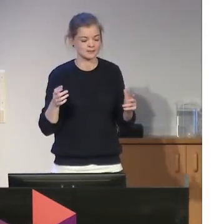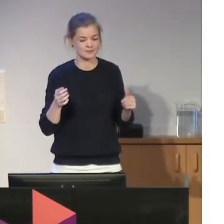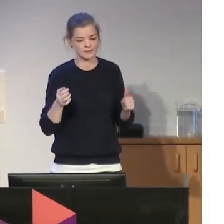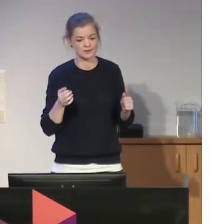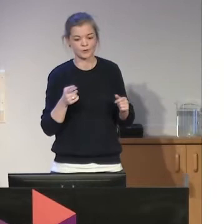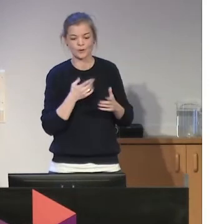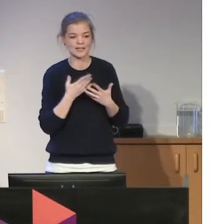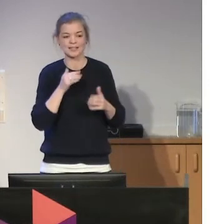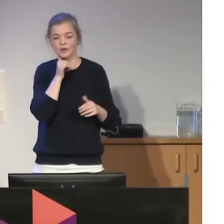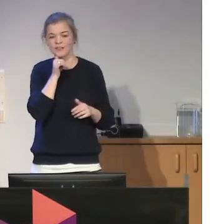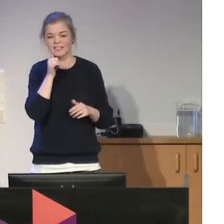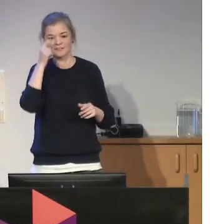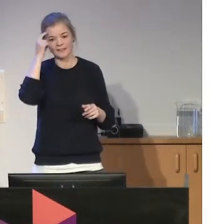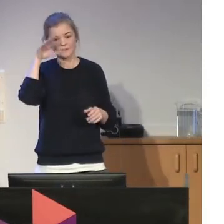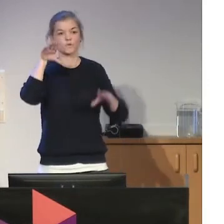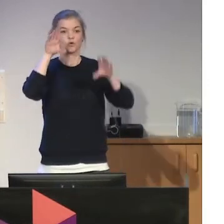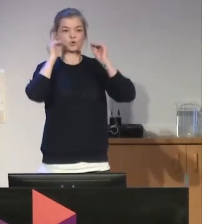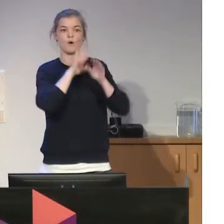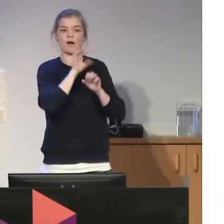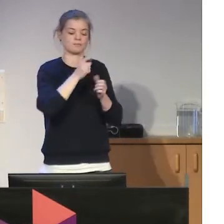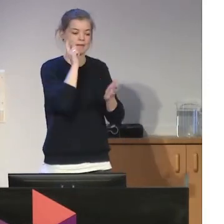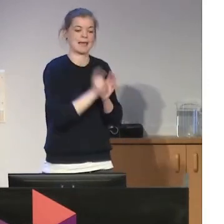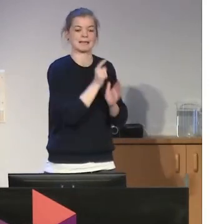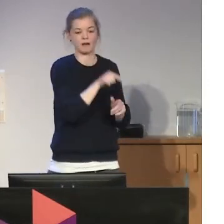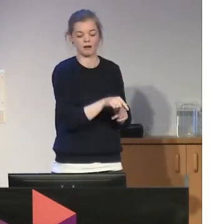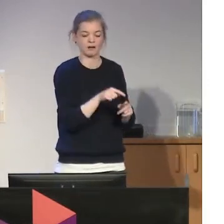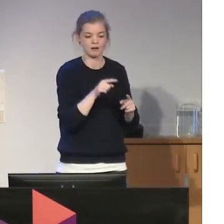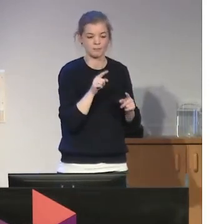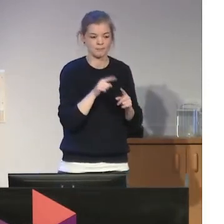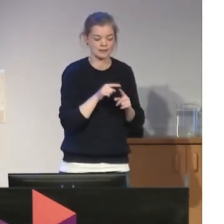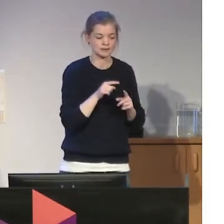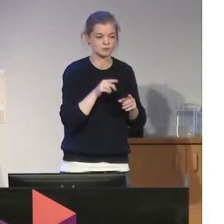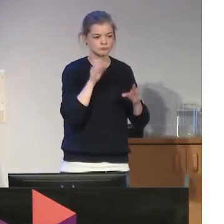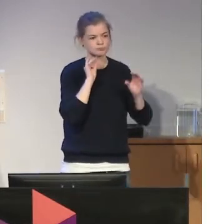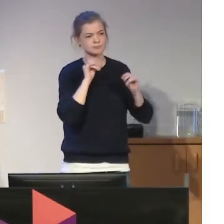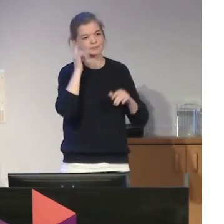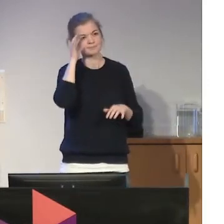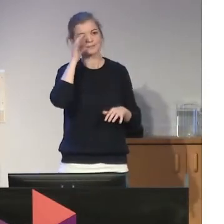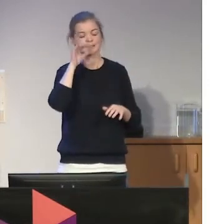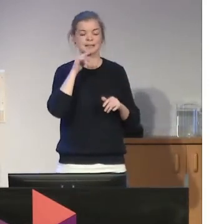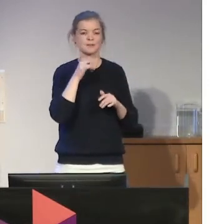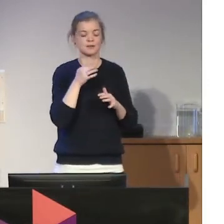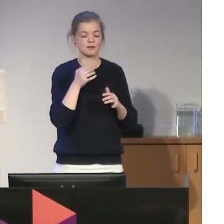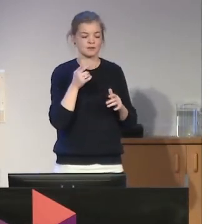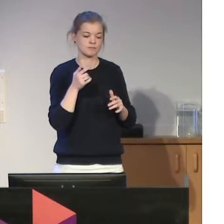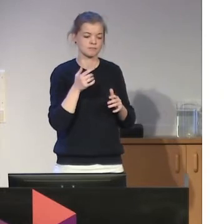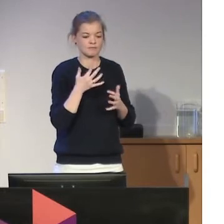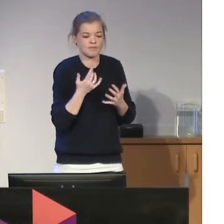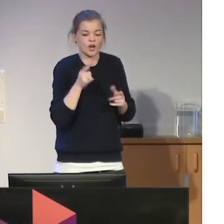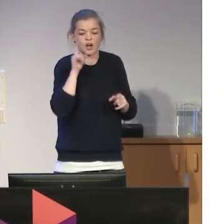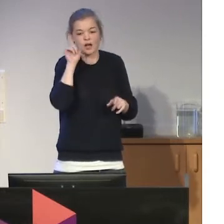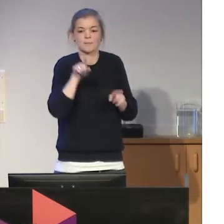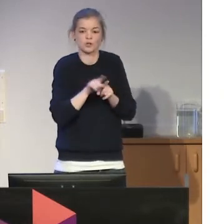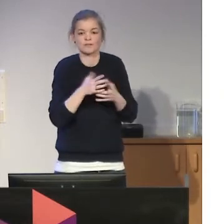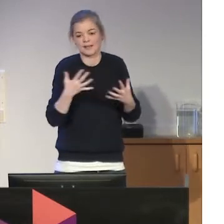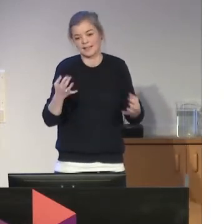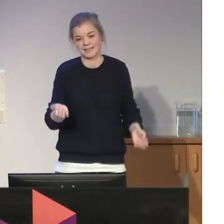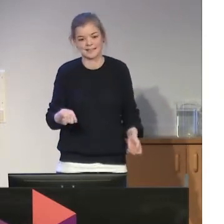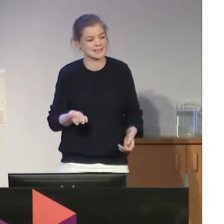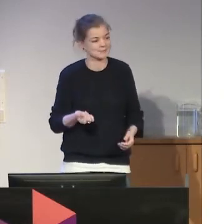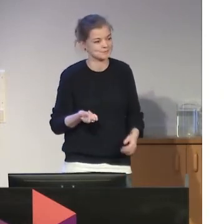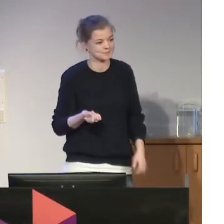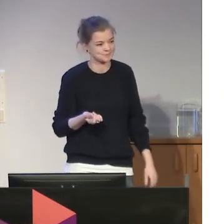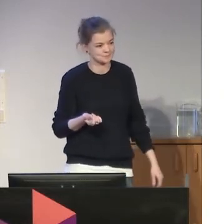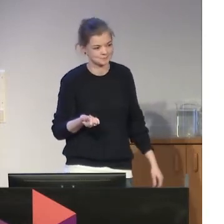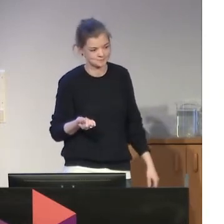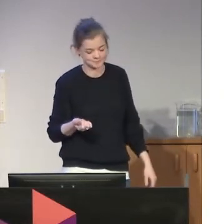picture and not really, you know, only focus on one sign, on one thing, but trying to